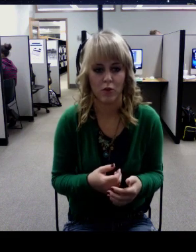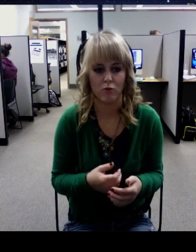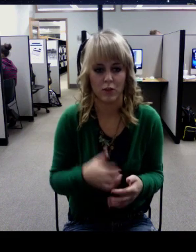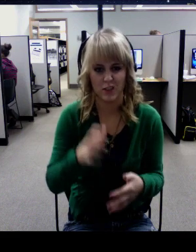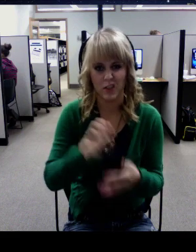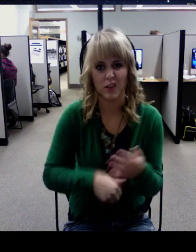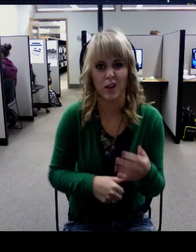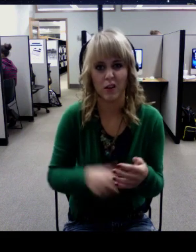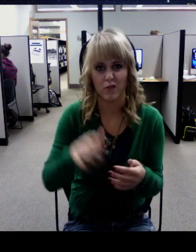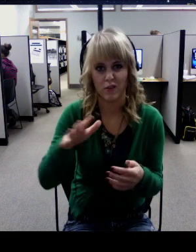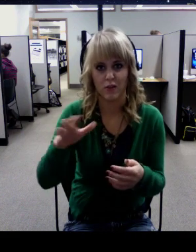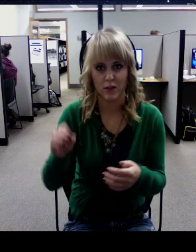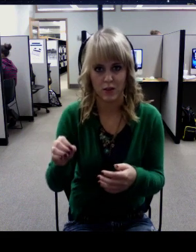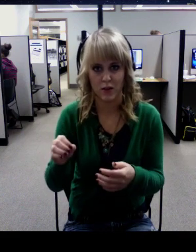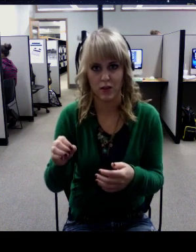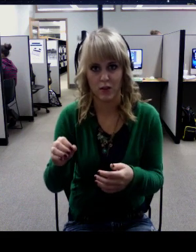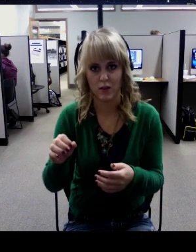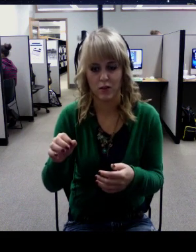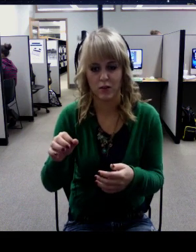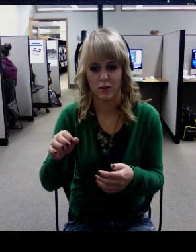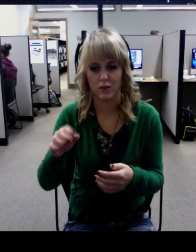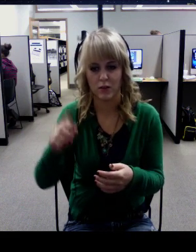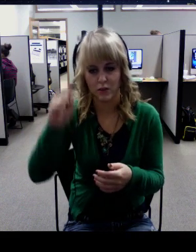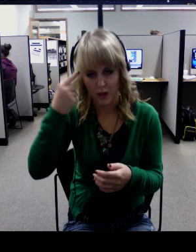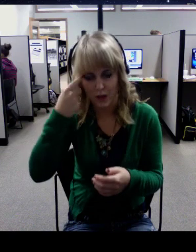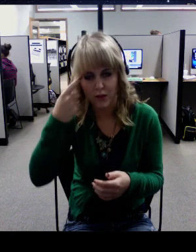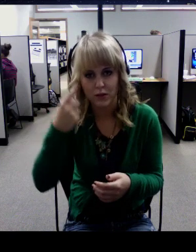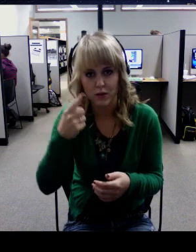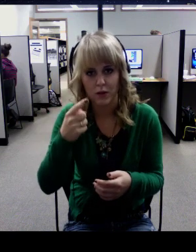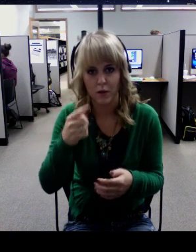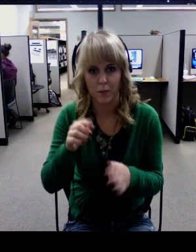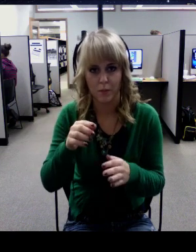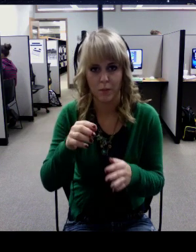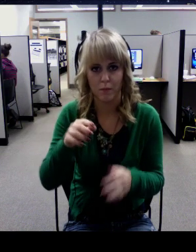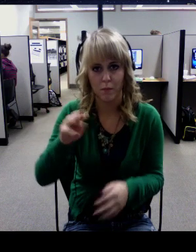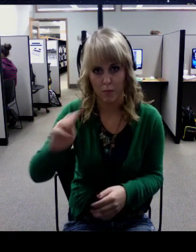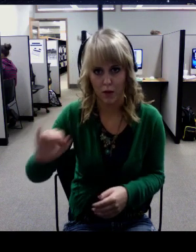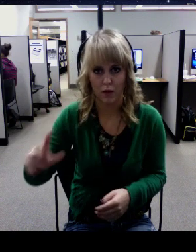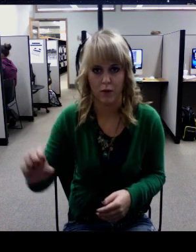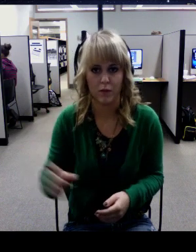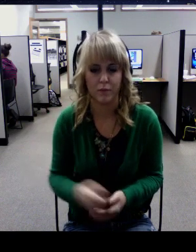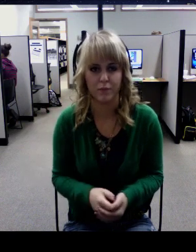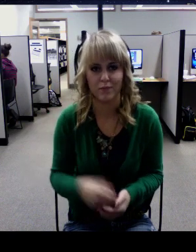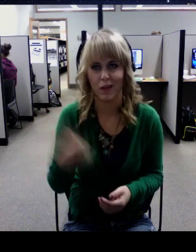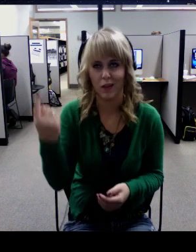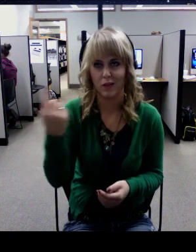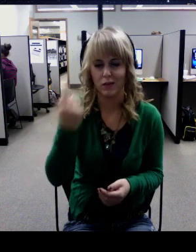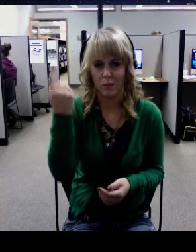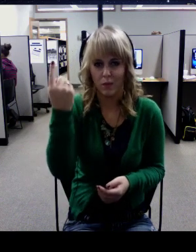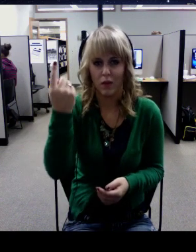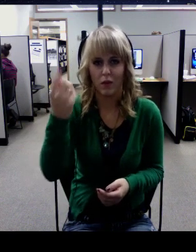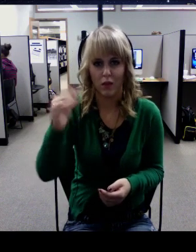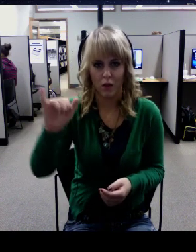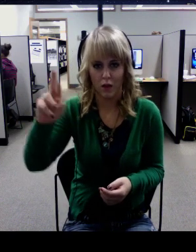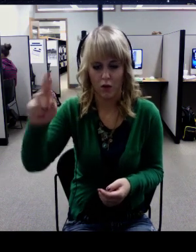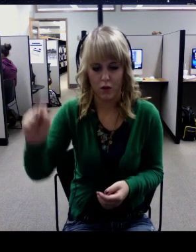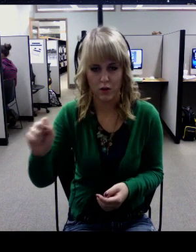supposed to be a figure that the IRS came up with that takes into account repairs and